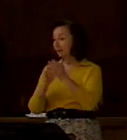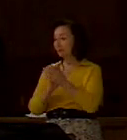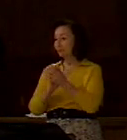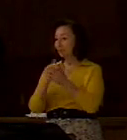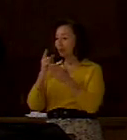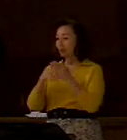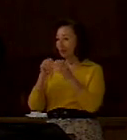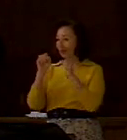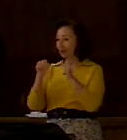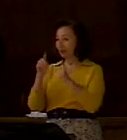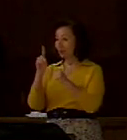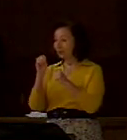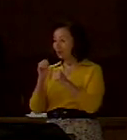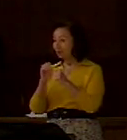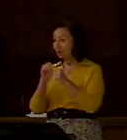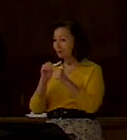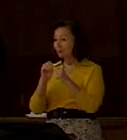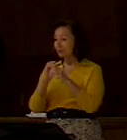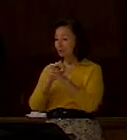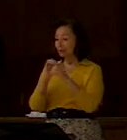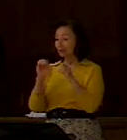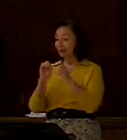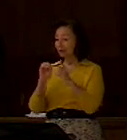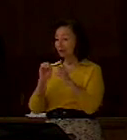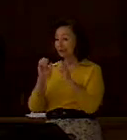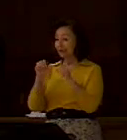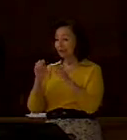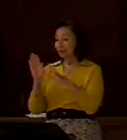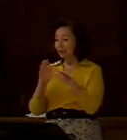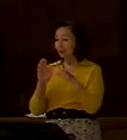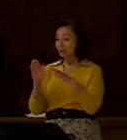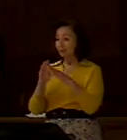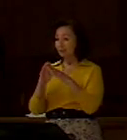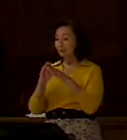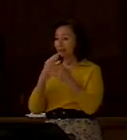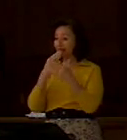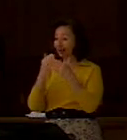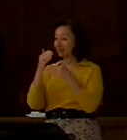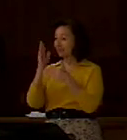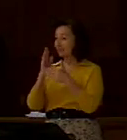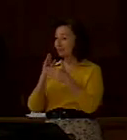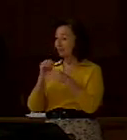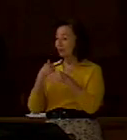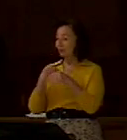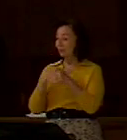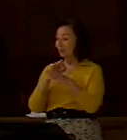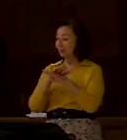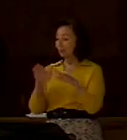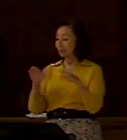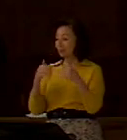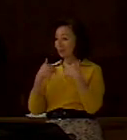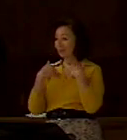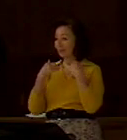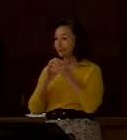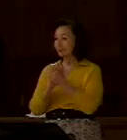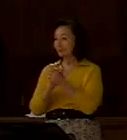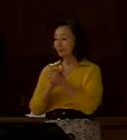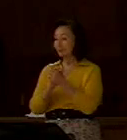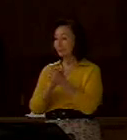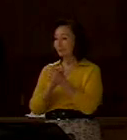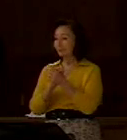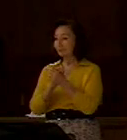can we do? None of us can do that. And thank God we don't have to. We don't have to.